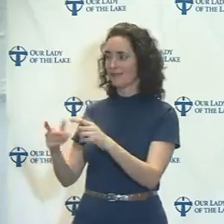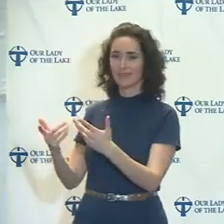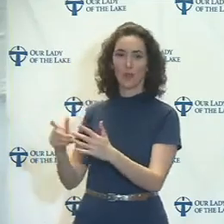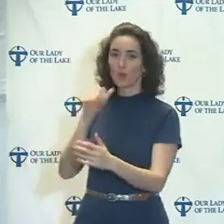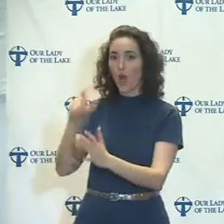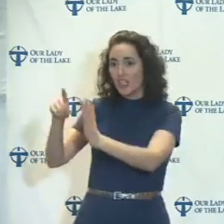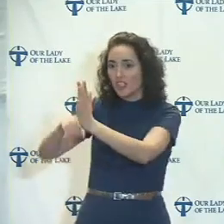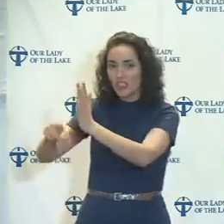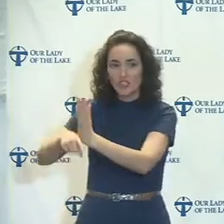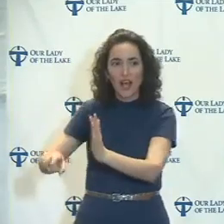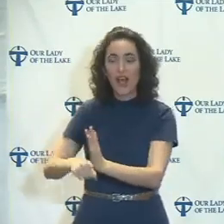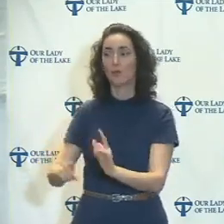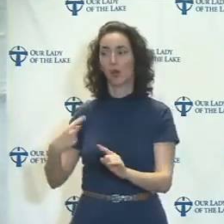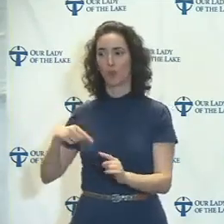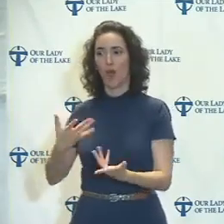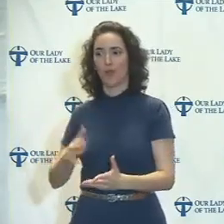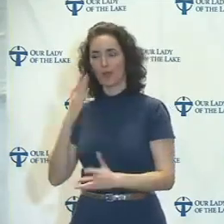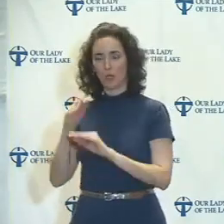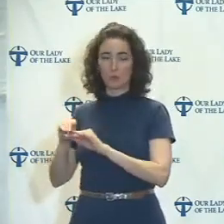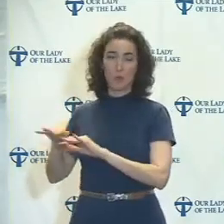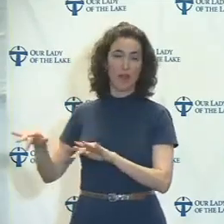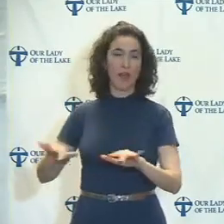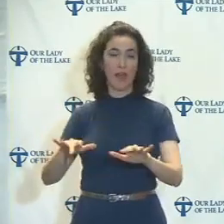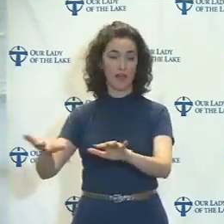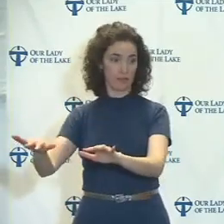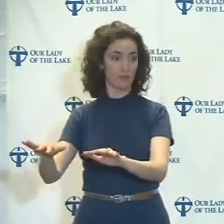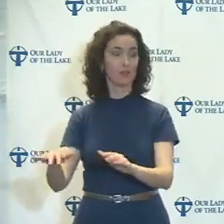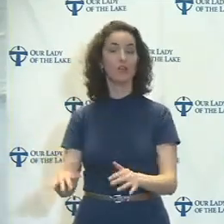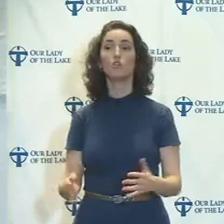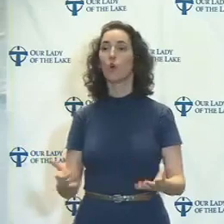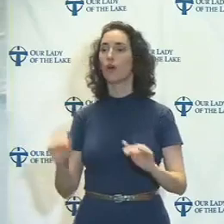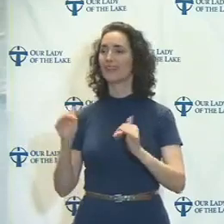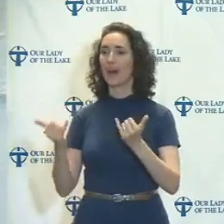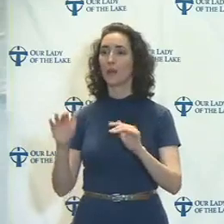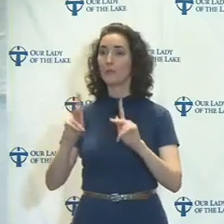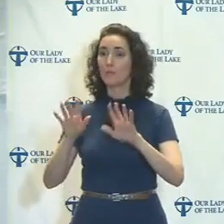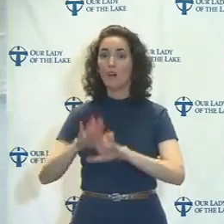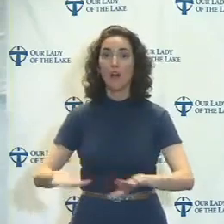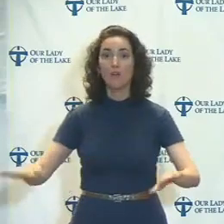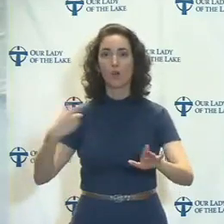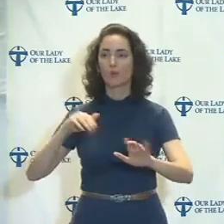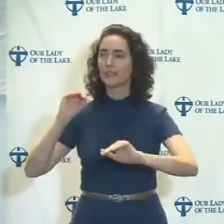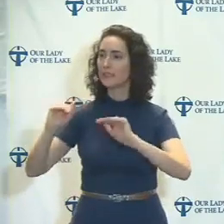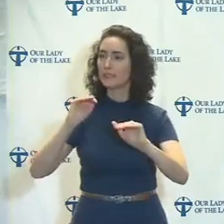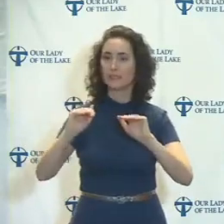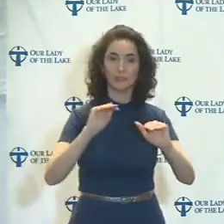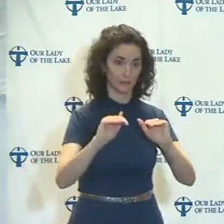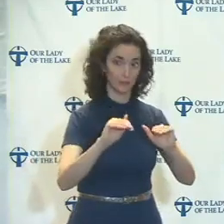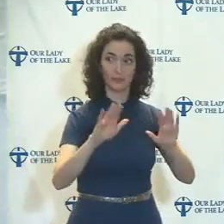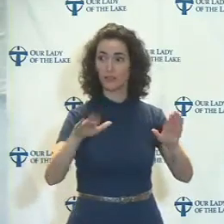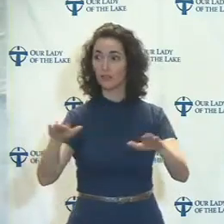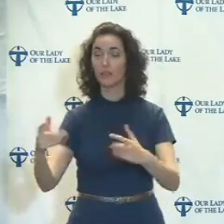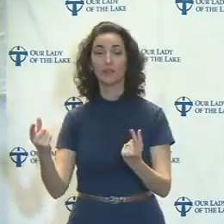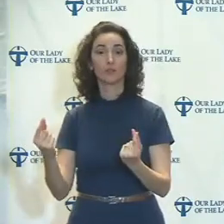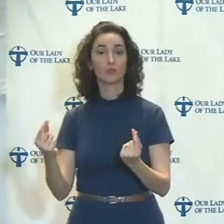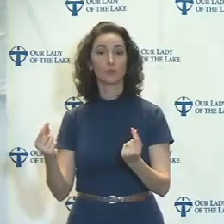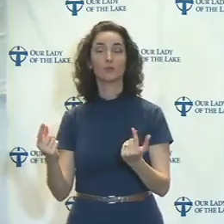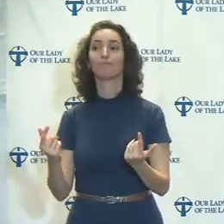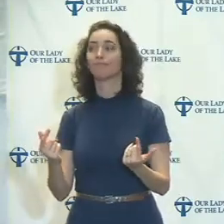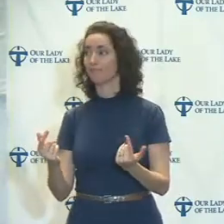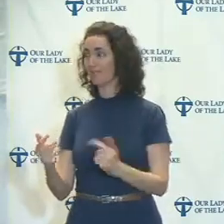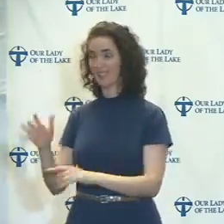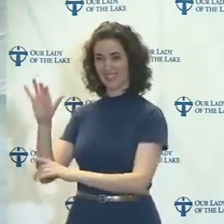do. And we know it's going to grow. So the message to folks in the community is we likely have